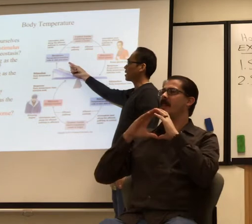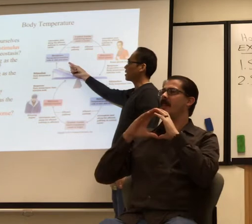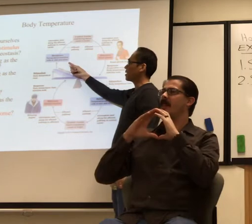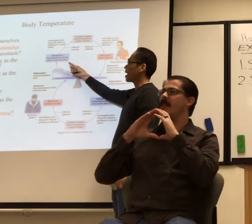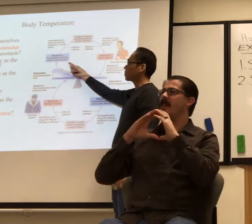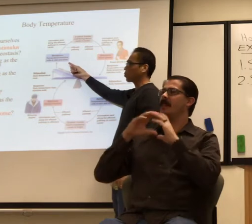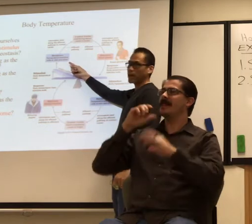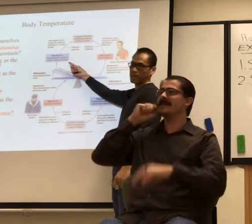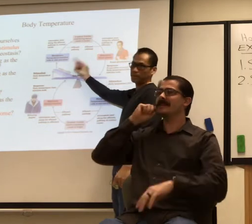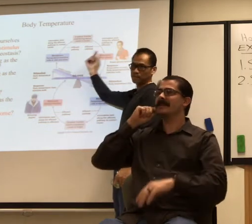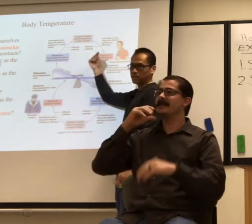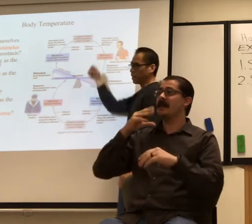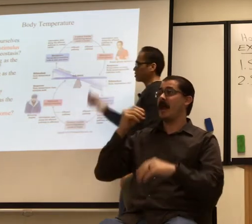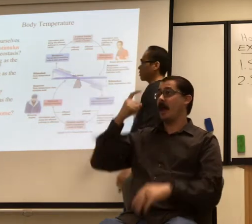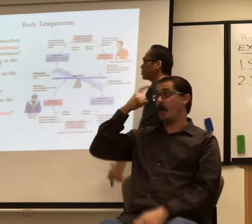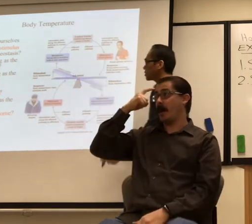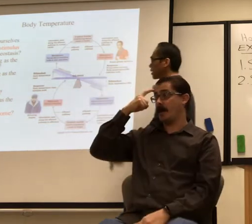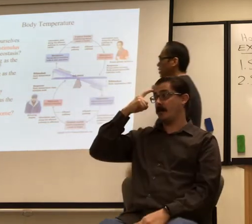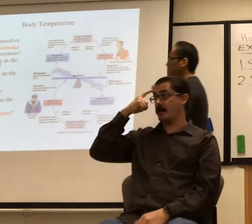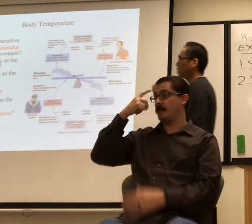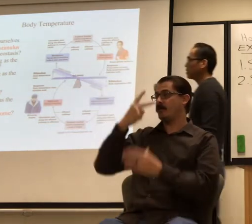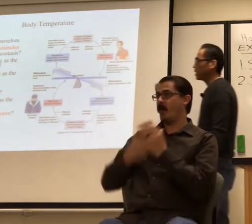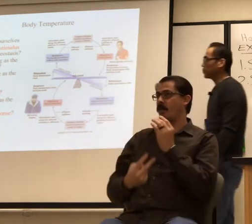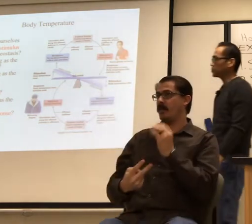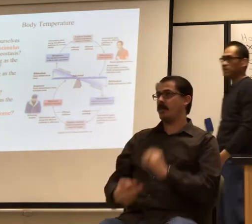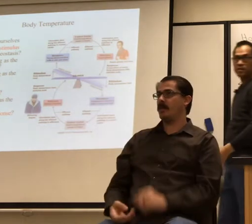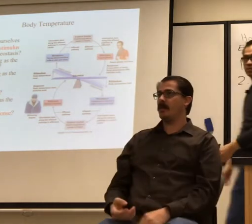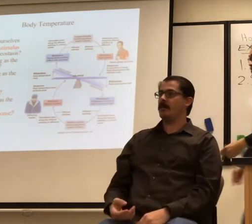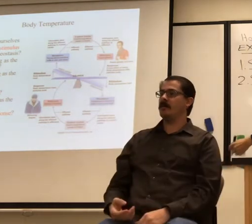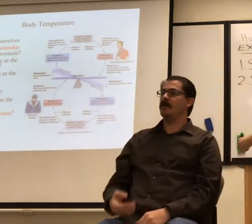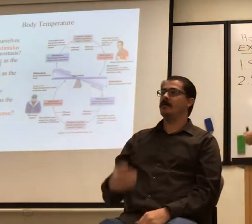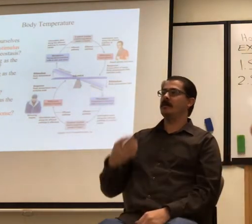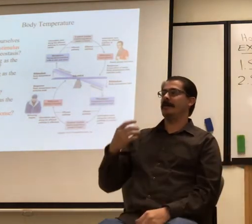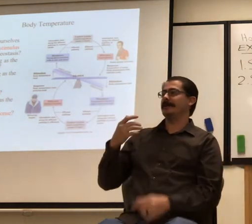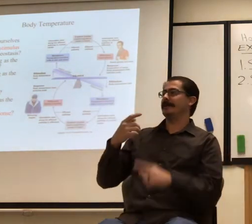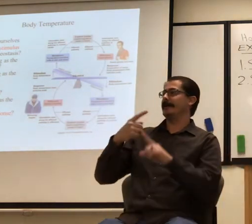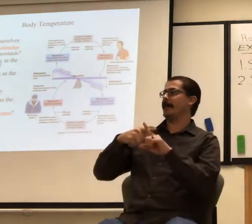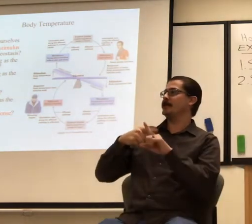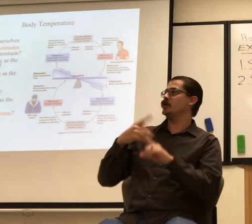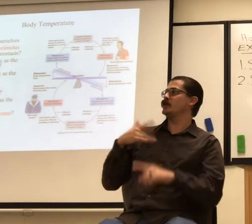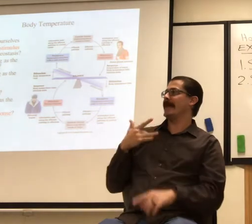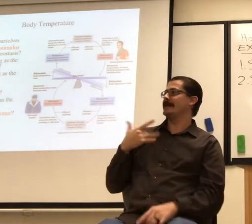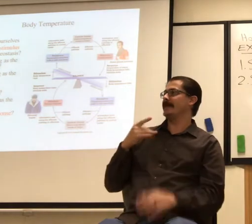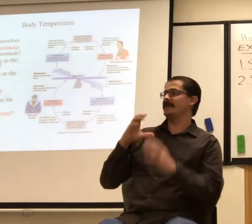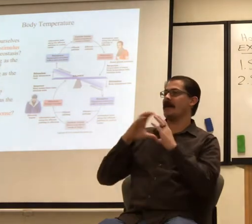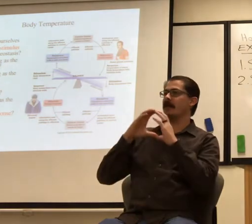the skin and brain. Okay, so let's just say temperature sensitive cells.